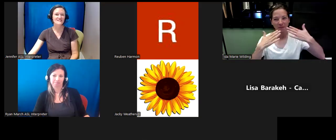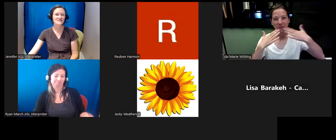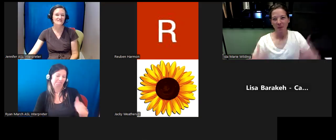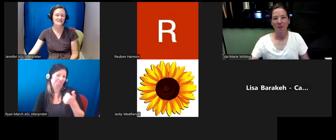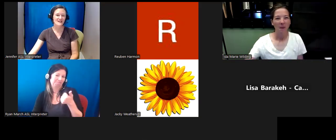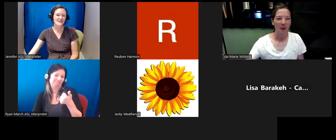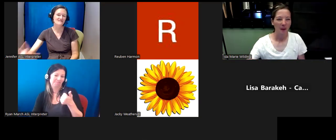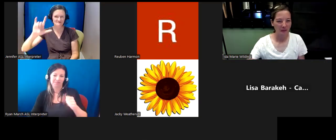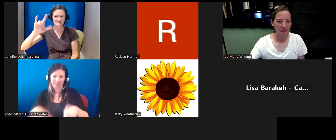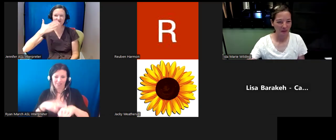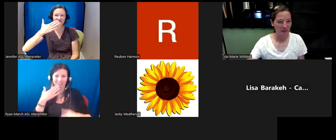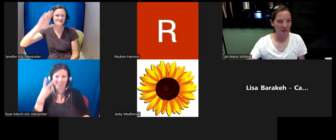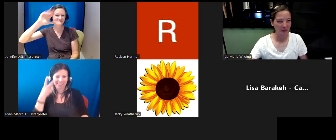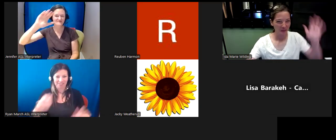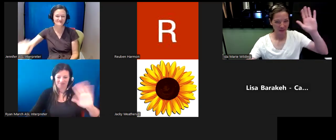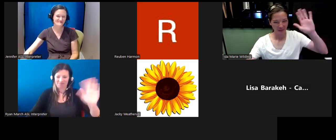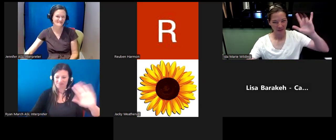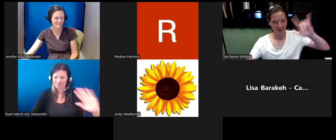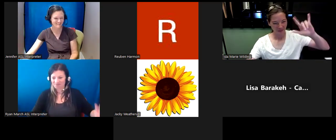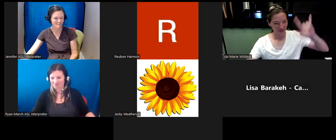And thanks, Jennifer and Ryan.